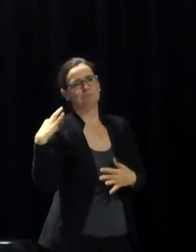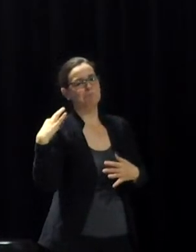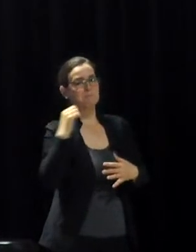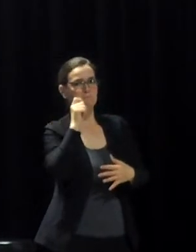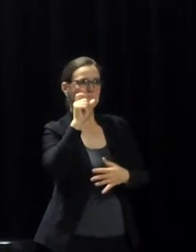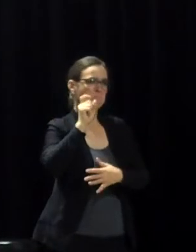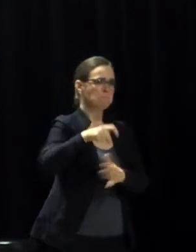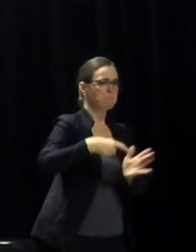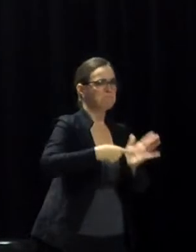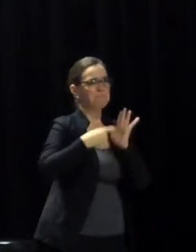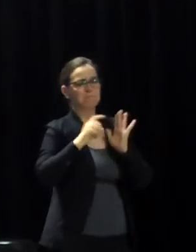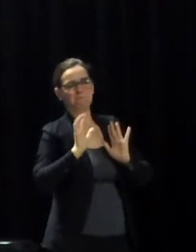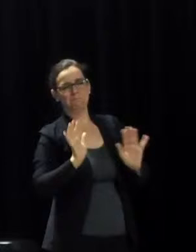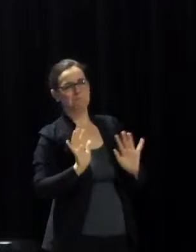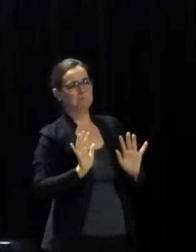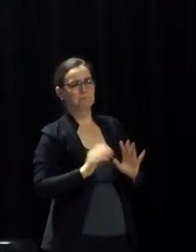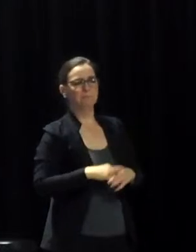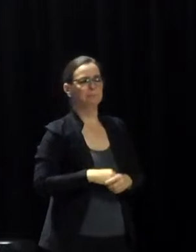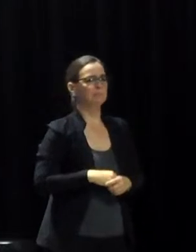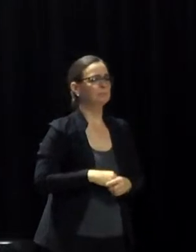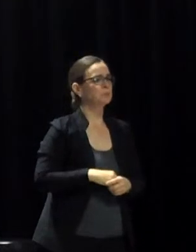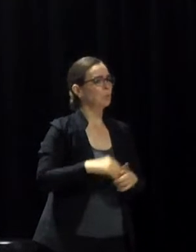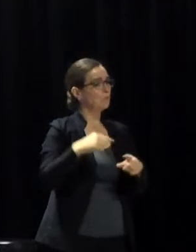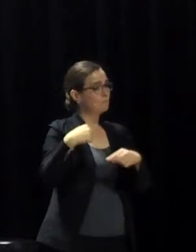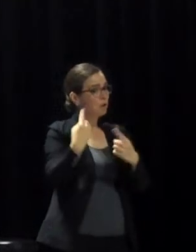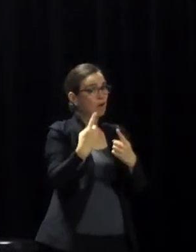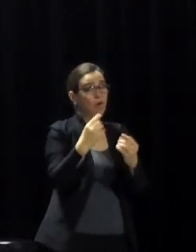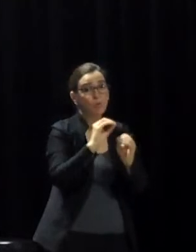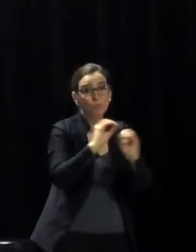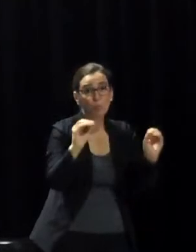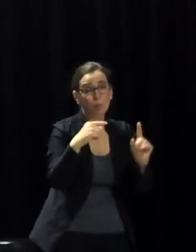the asymptomatic program come back positive.